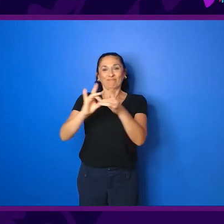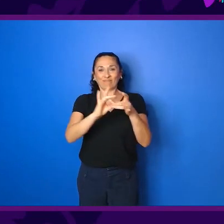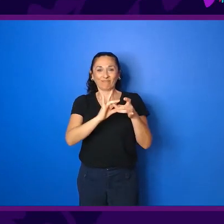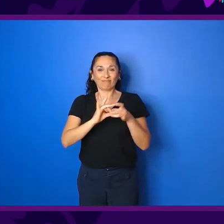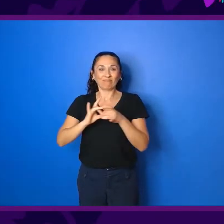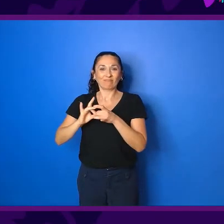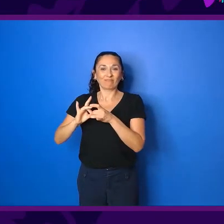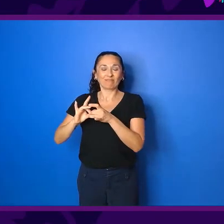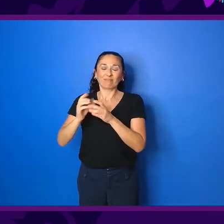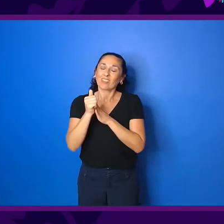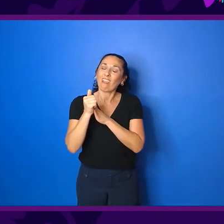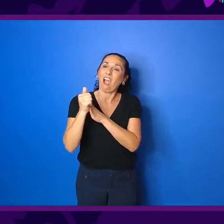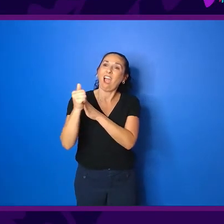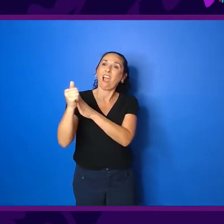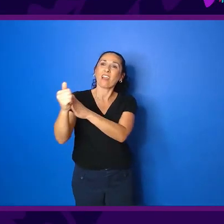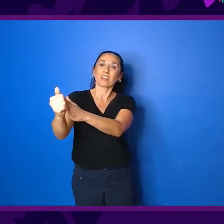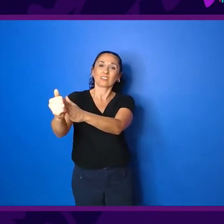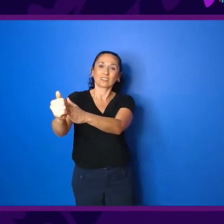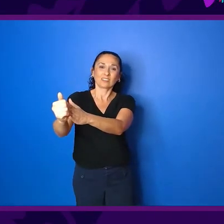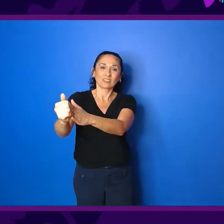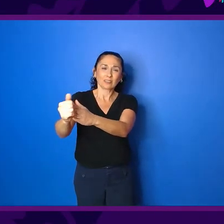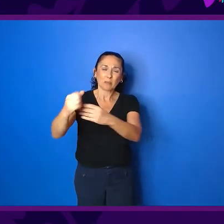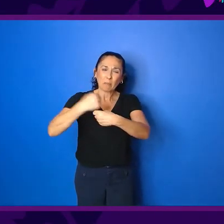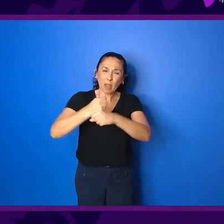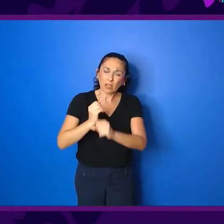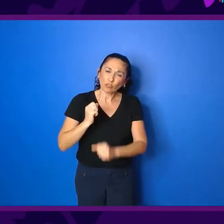guides us, makes us stronger.